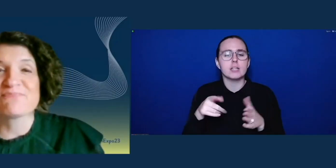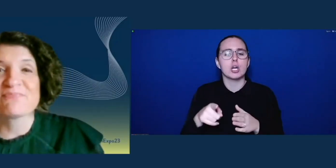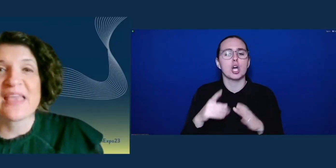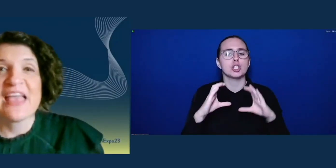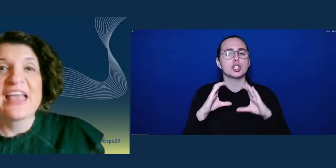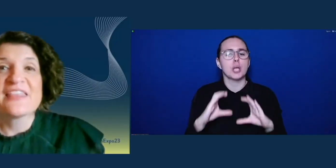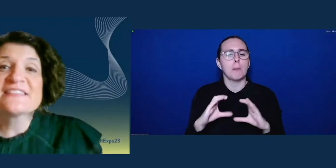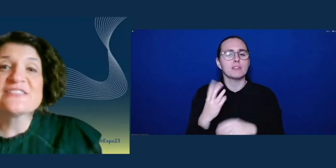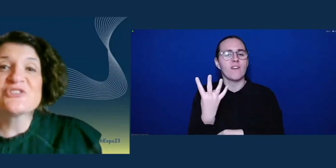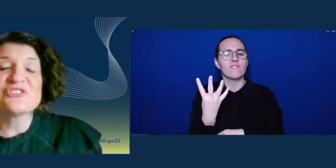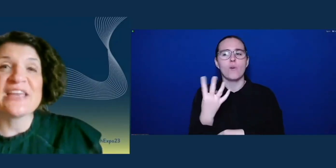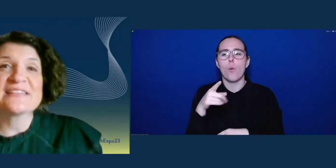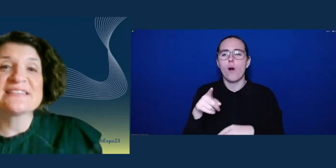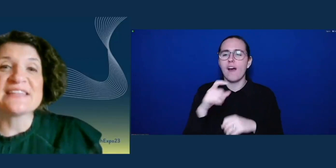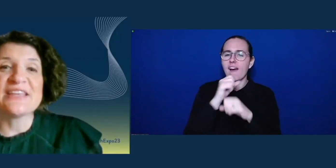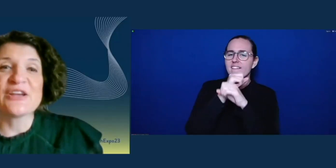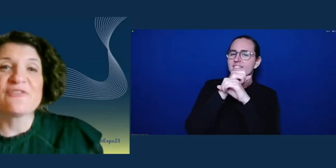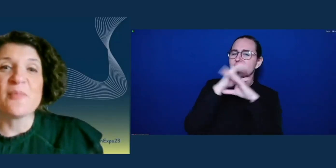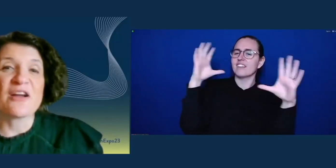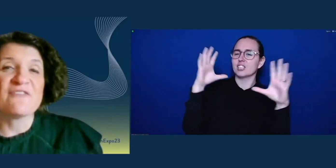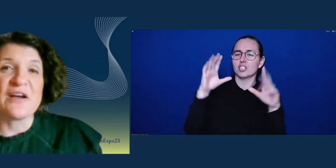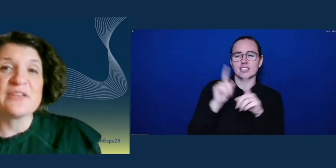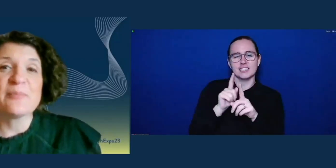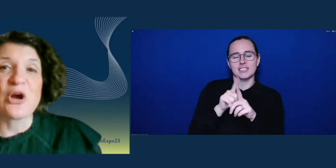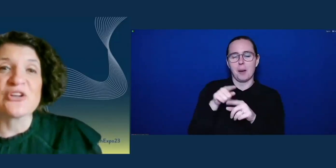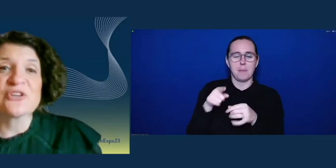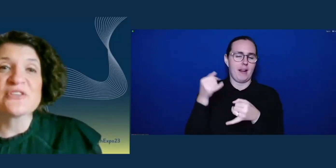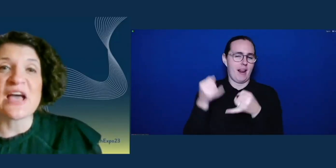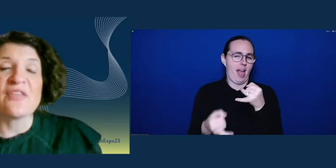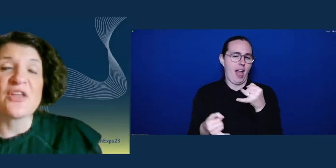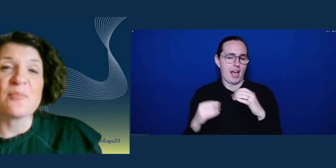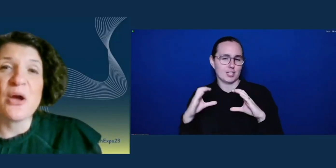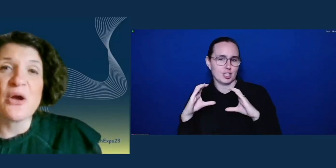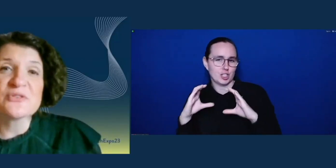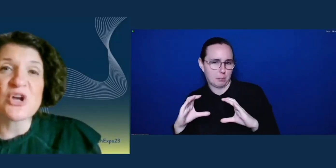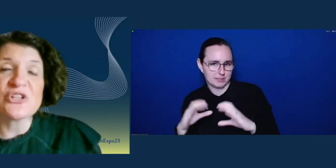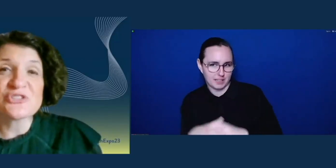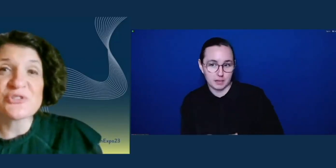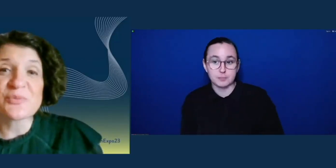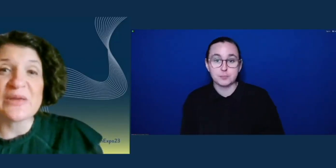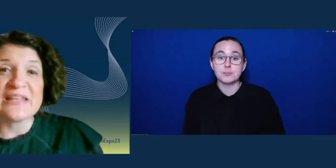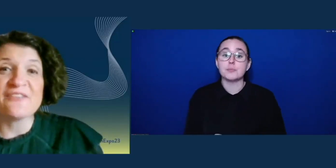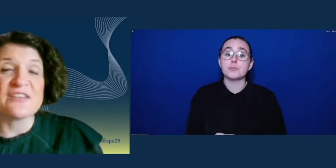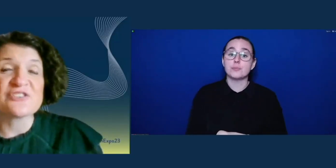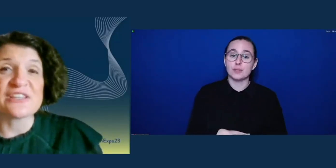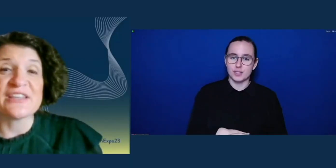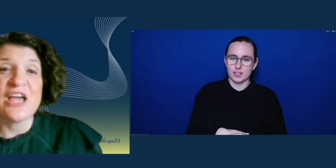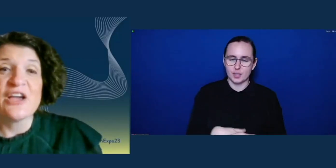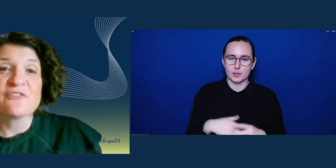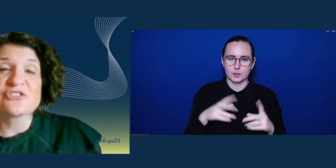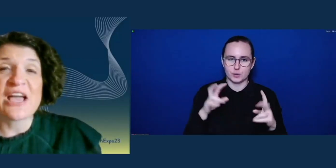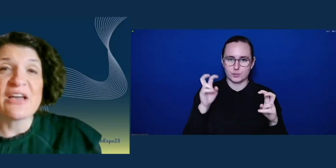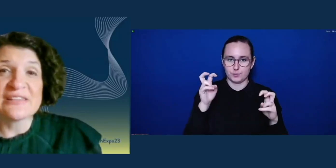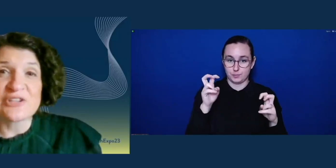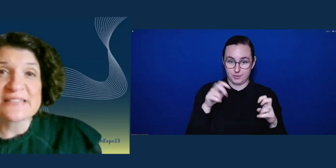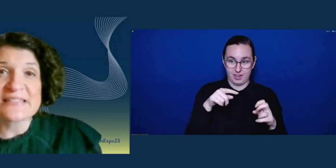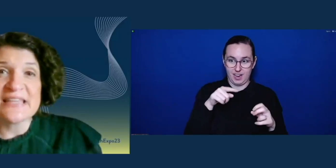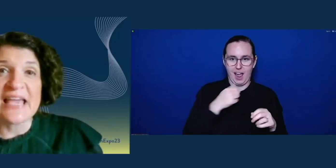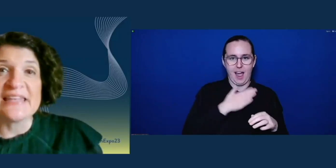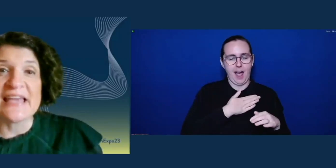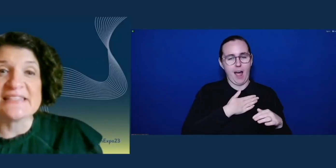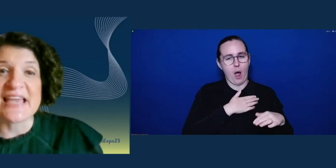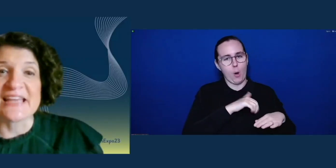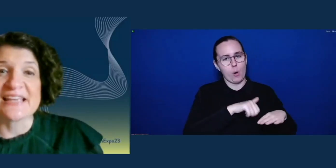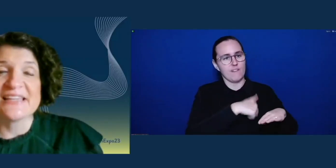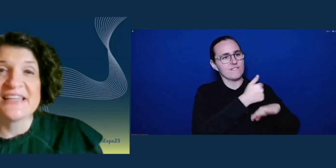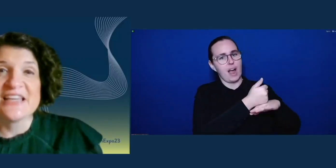program. This is your chance to hear from our founding partners on their post All Children Reading vision for child literacy